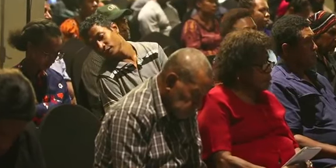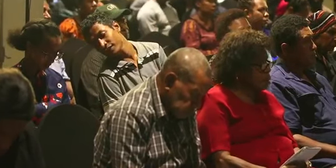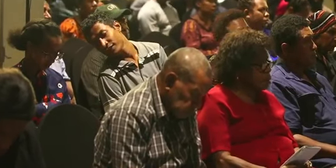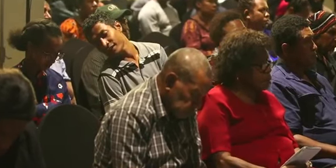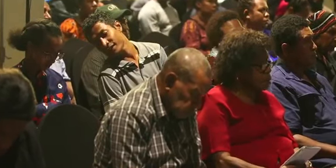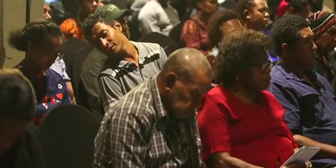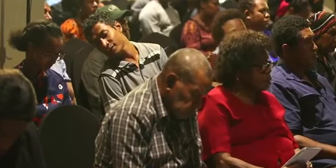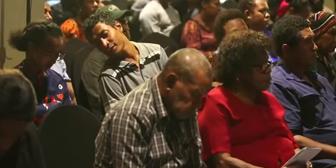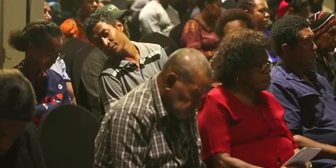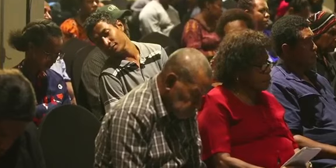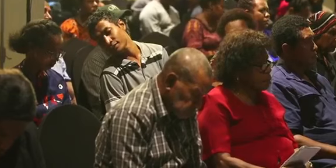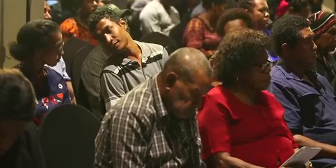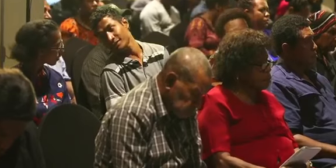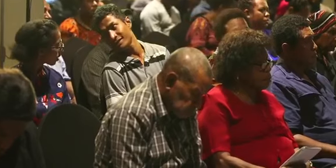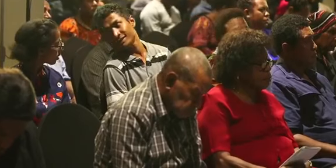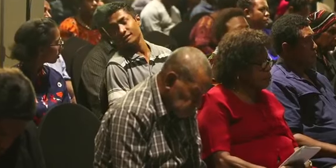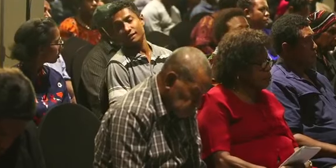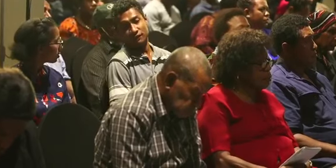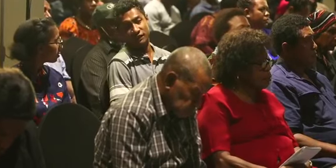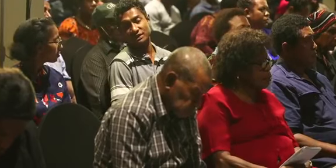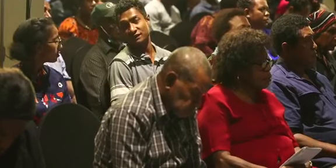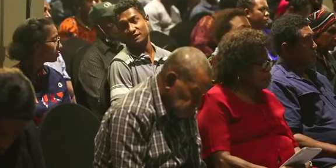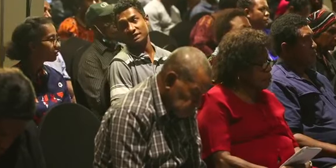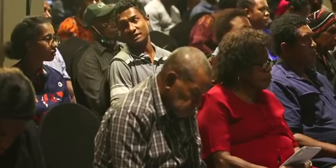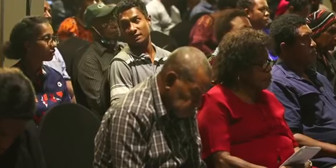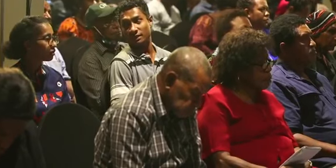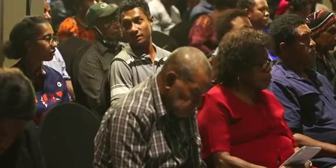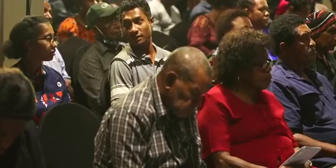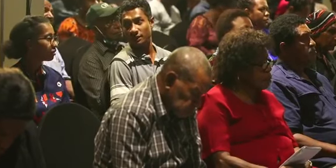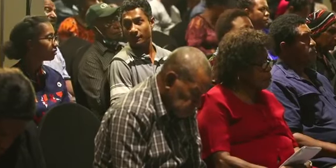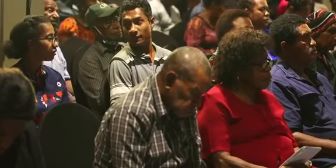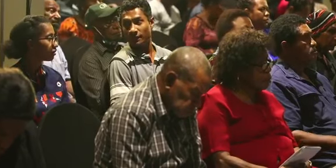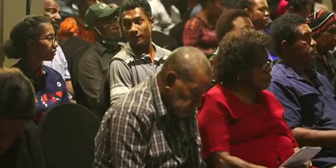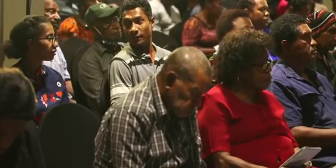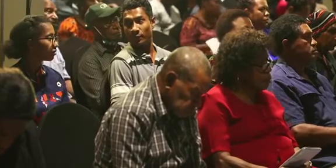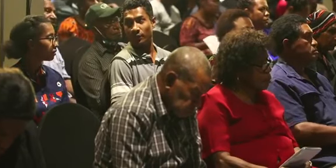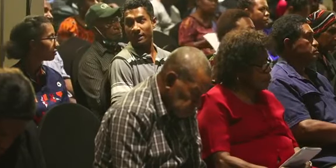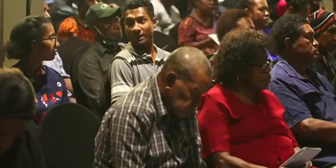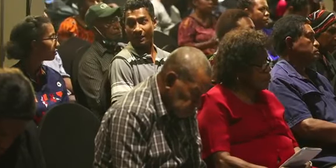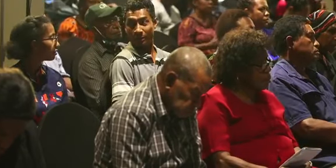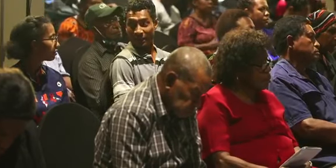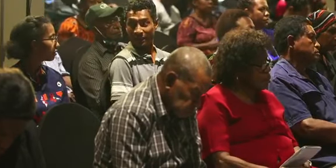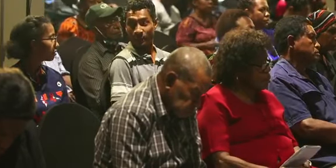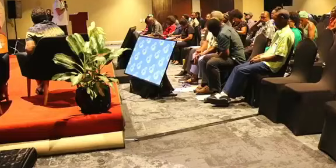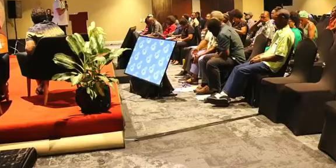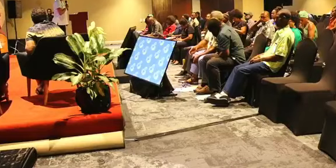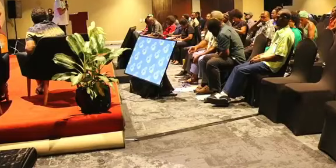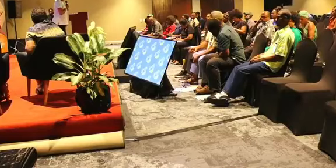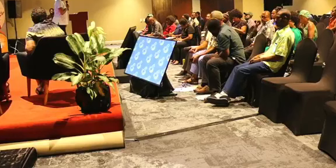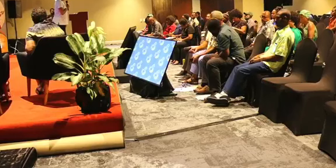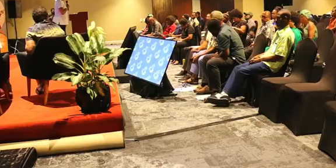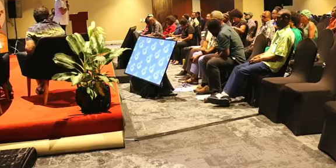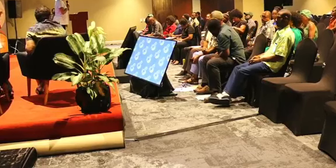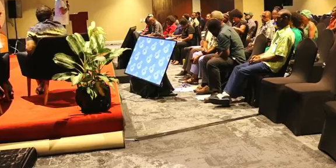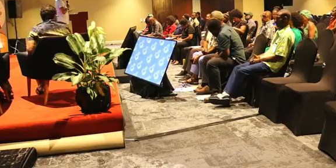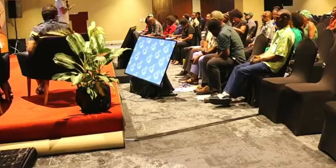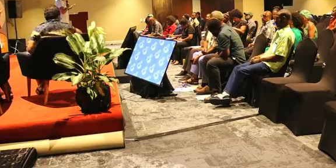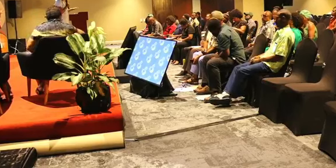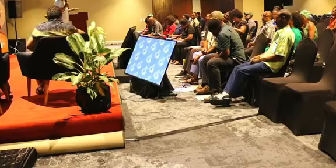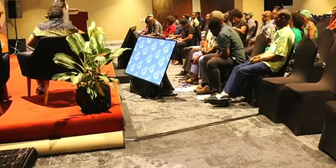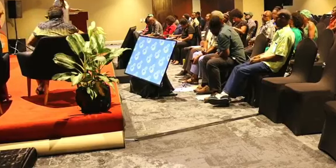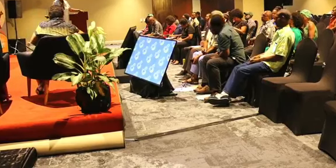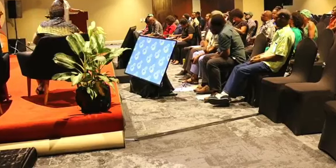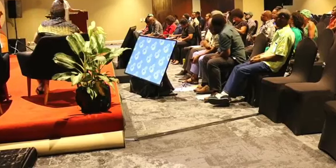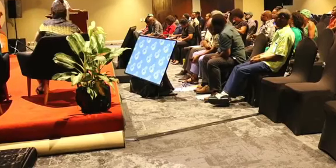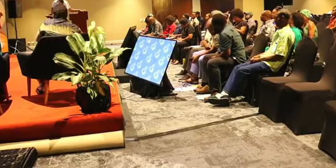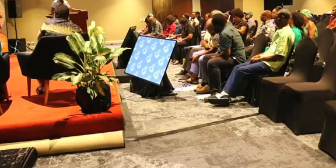him. So again, it can be quite technical, but the option is there for taxpayers.